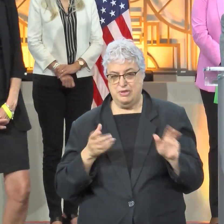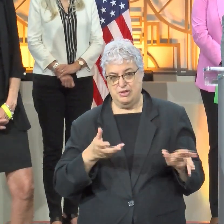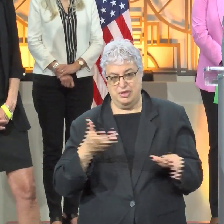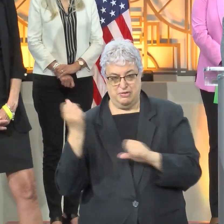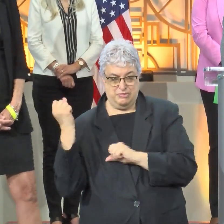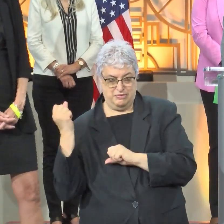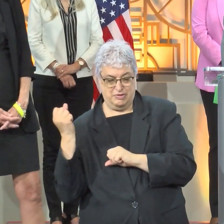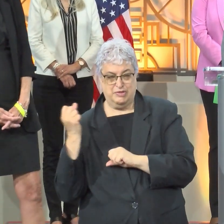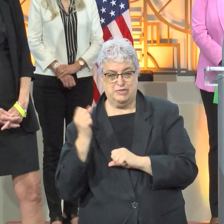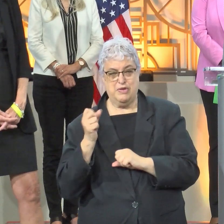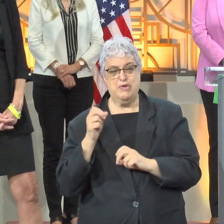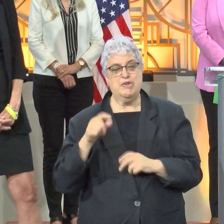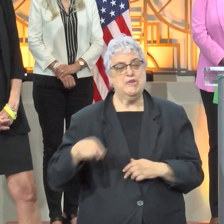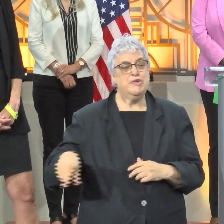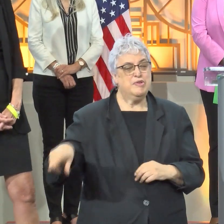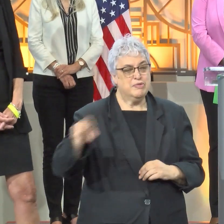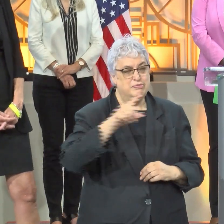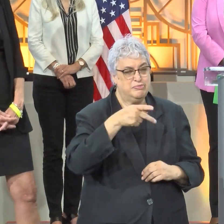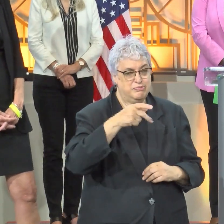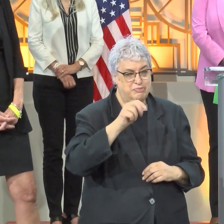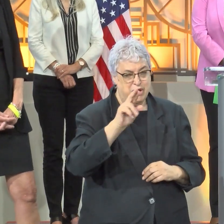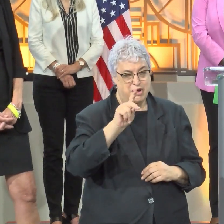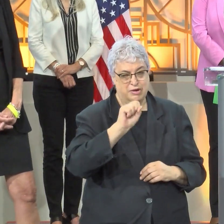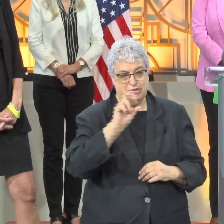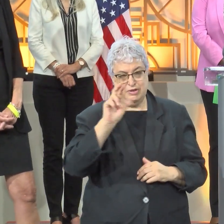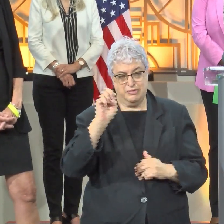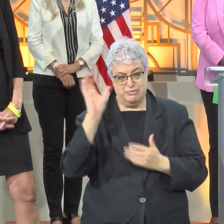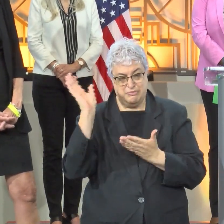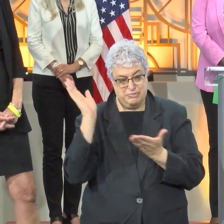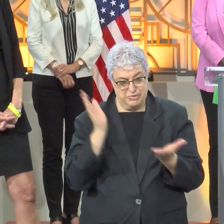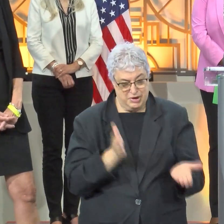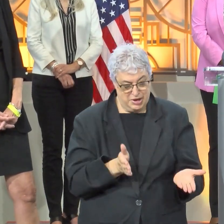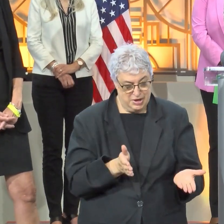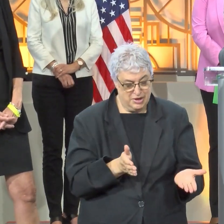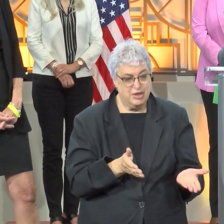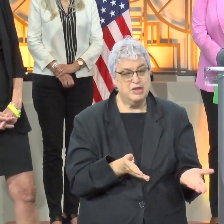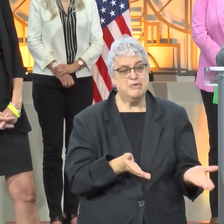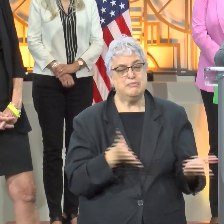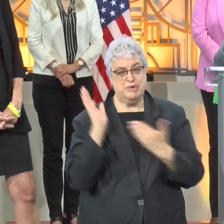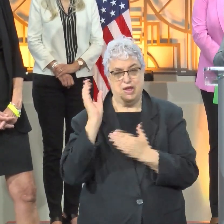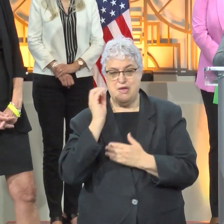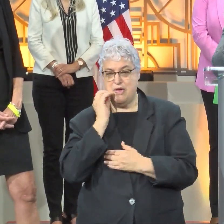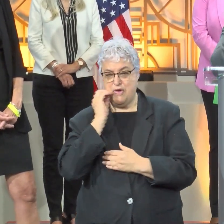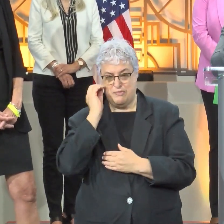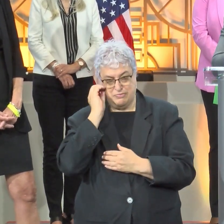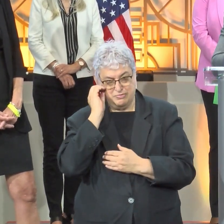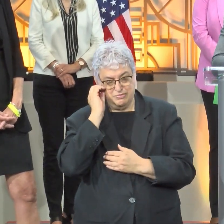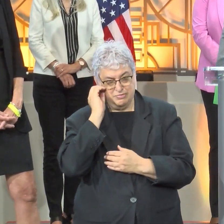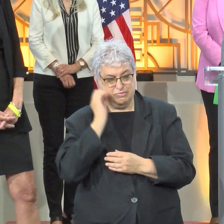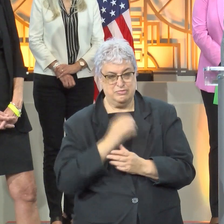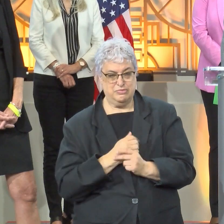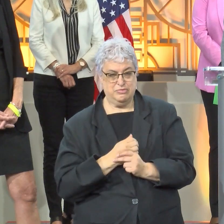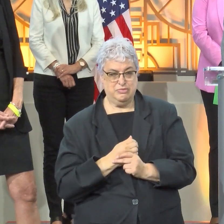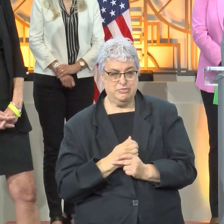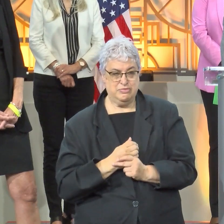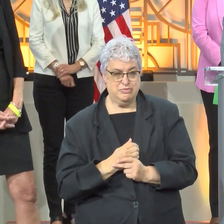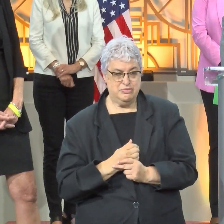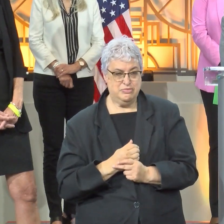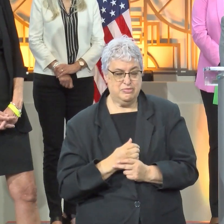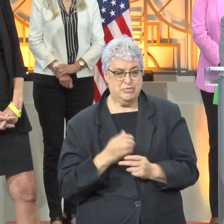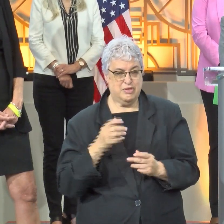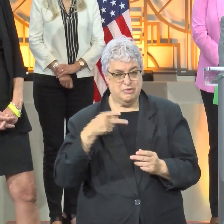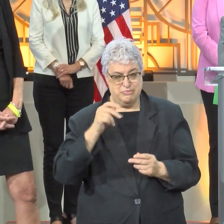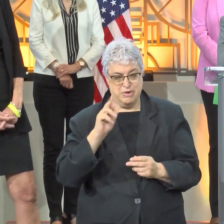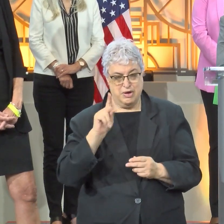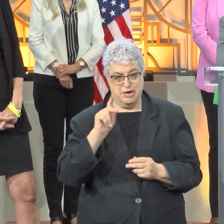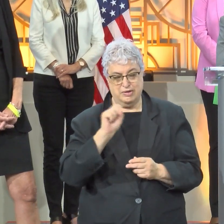it. So we have a saying at Parks and Rec, please, if you bring it in the park, please take it back out of the park with you. So on behalf of the